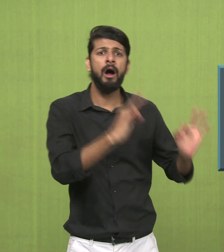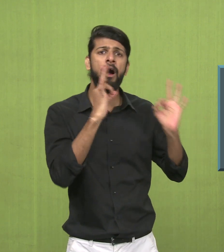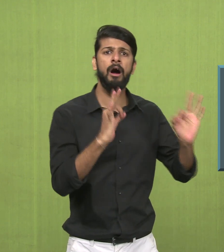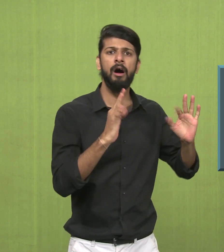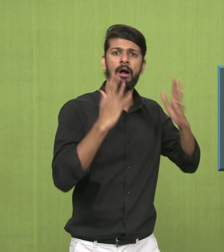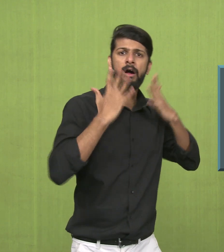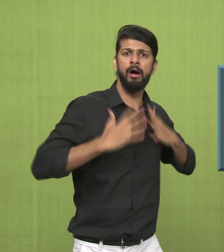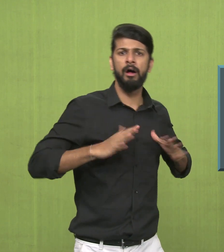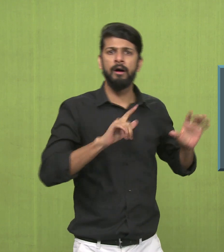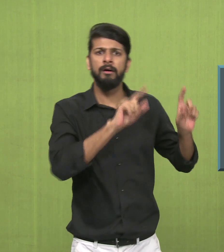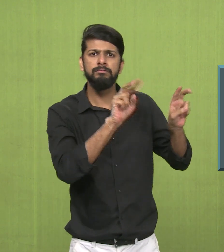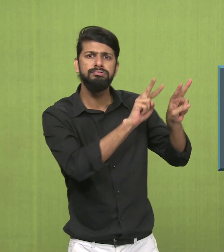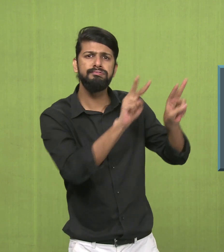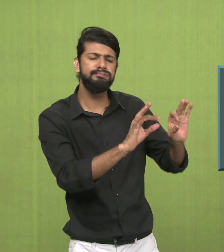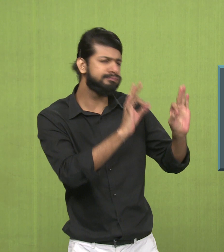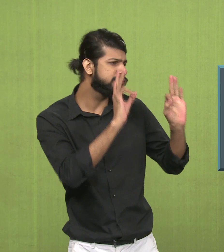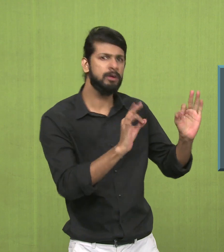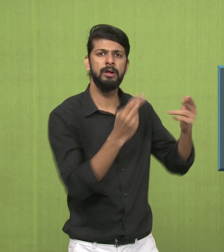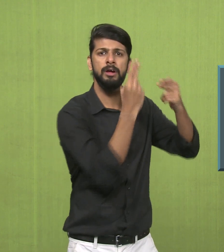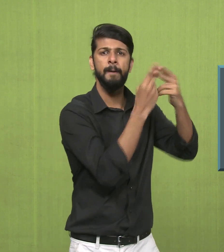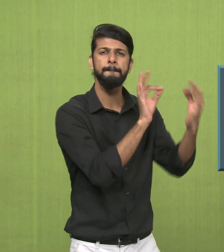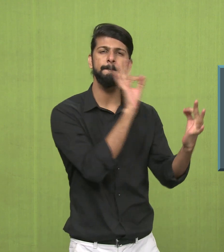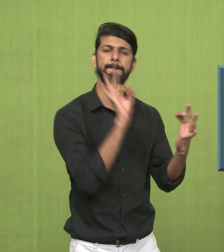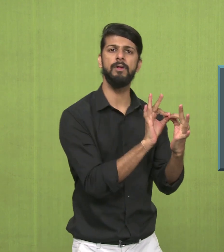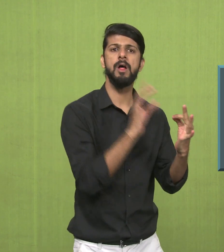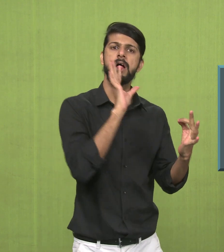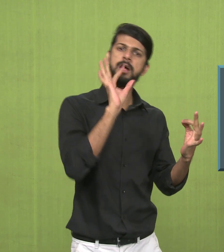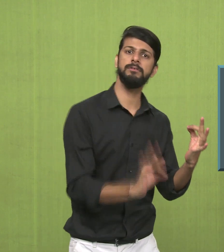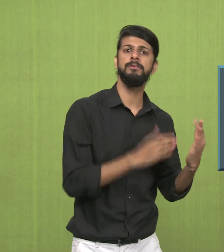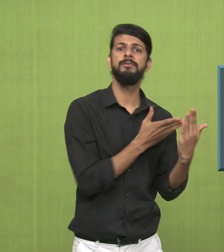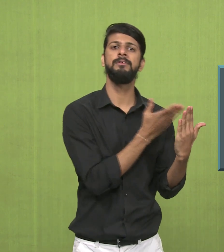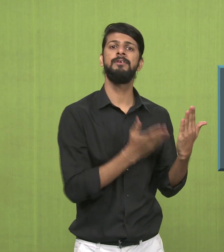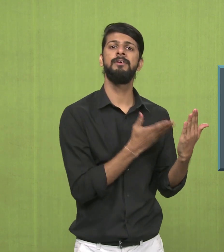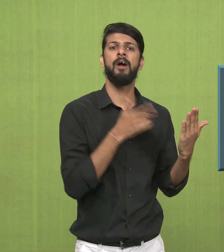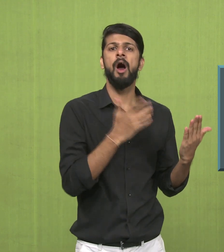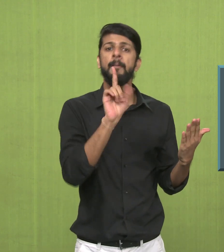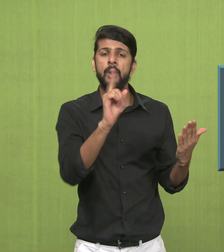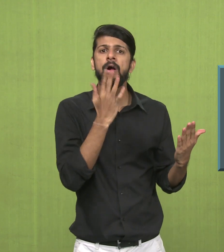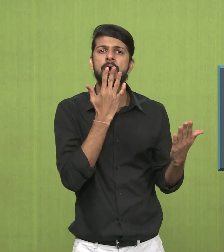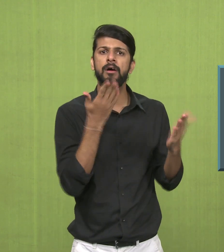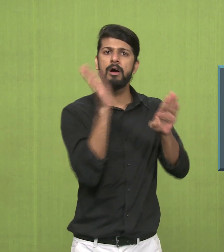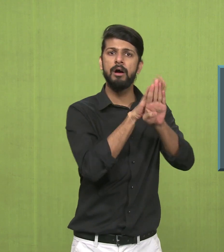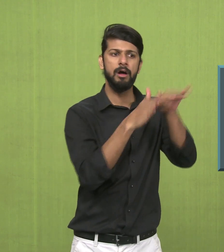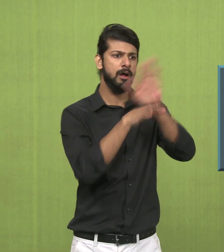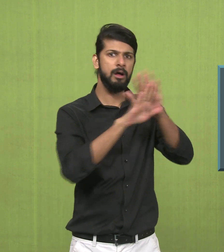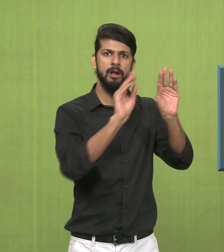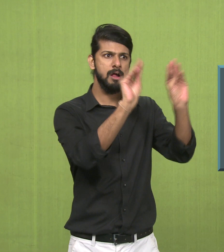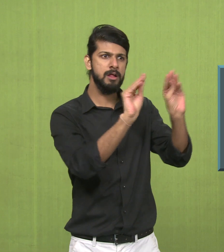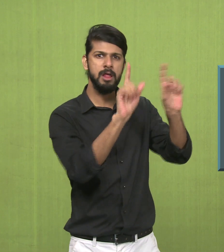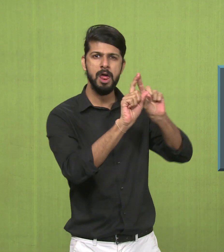Jatayu, the motion, the language, the posture, the figure, all is very well done, and thick